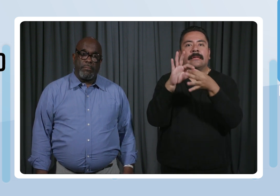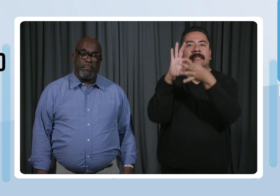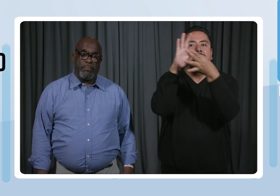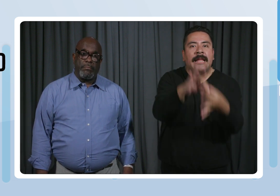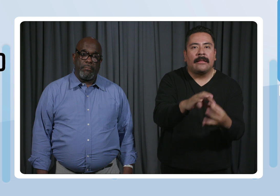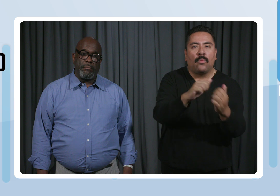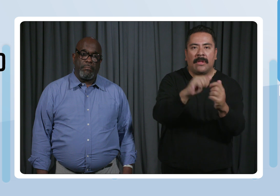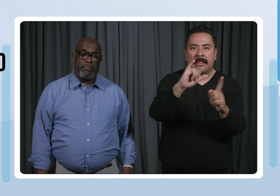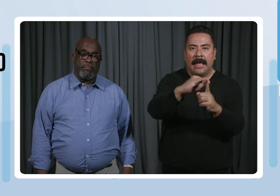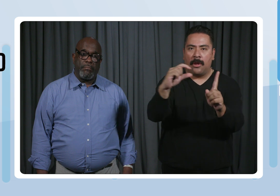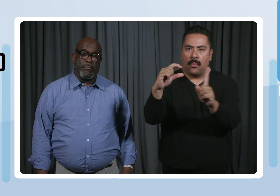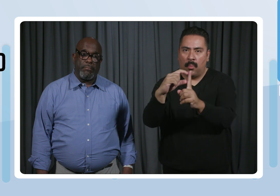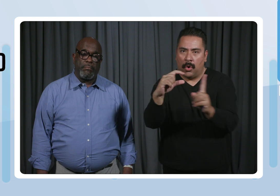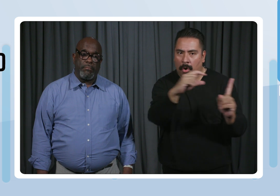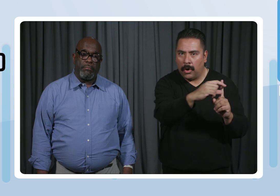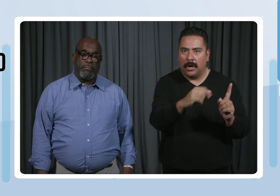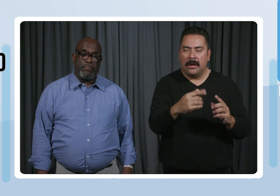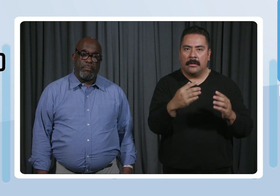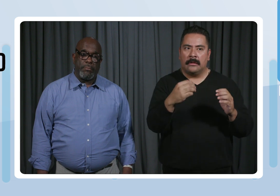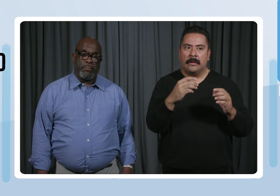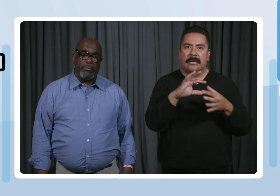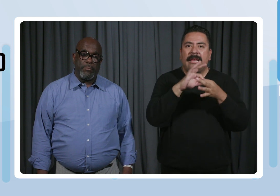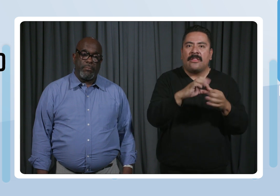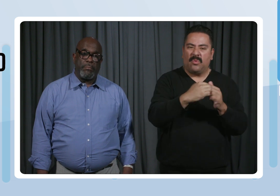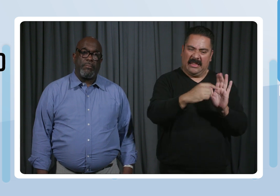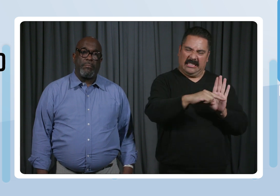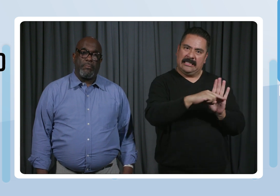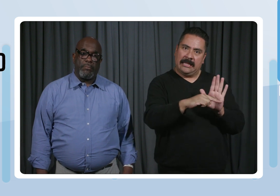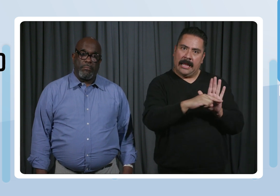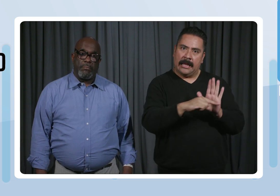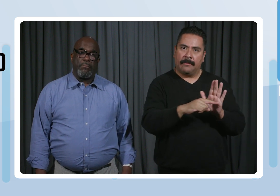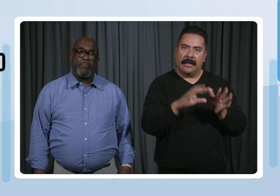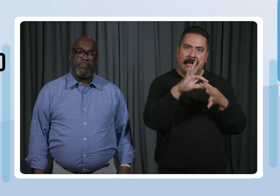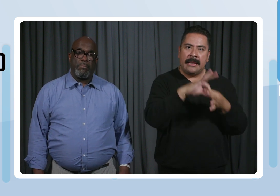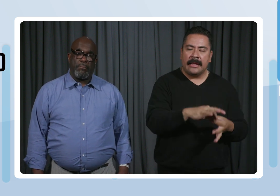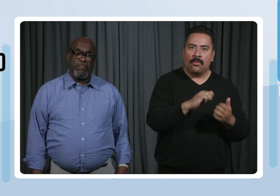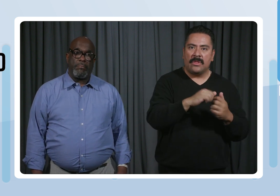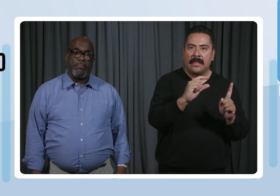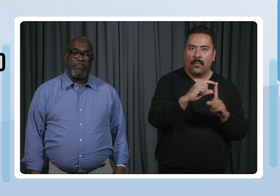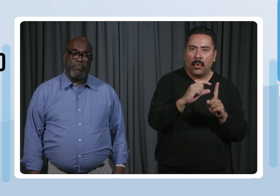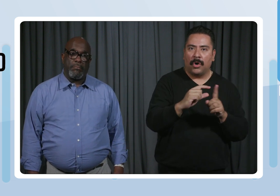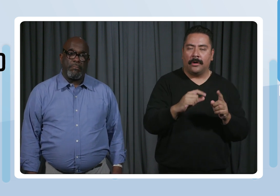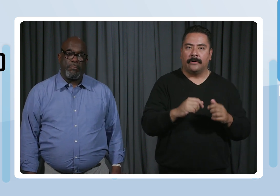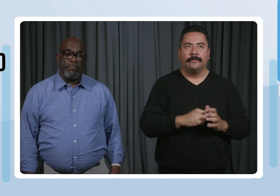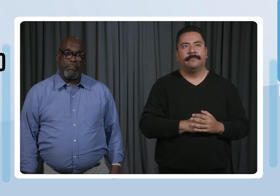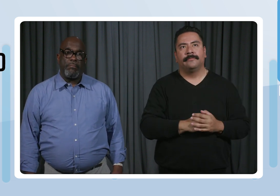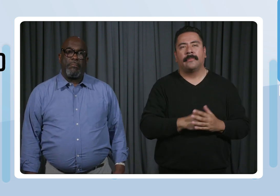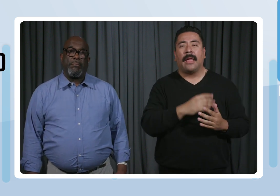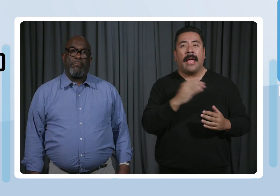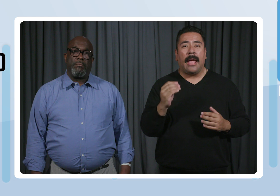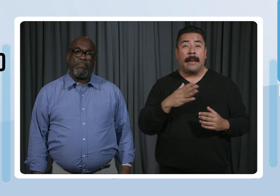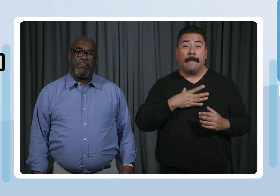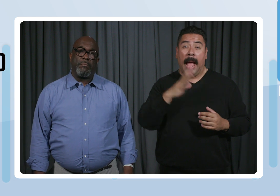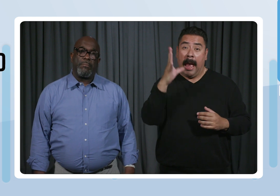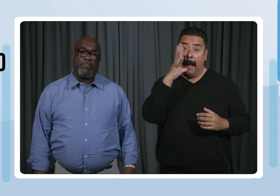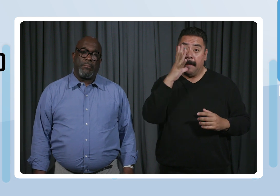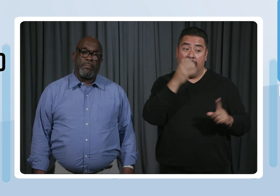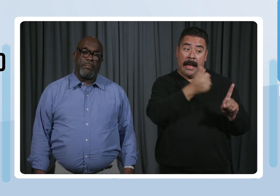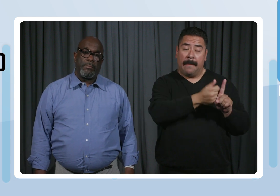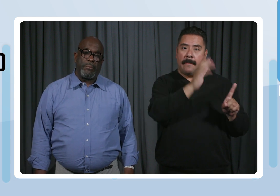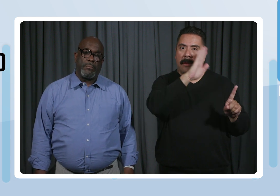the word. It was about the stigma that was attached to it and associated with it. And my mom never